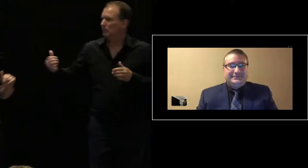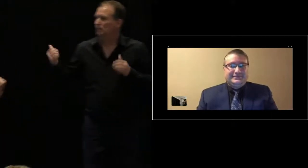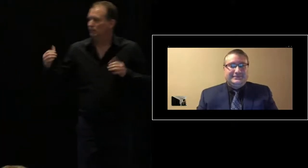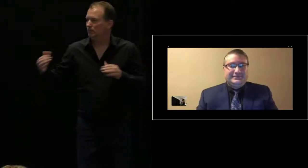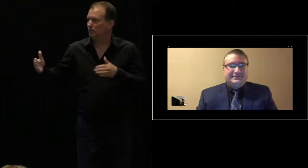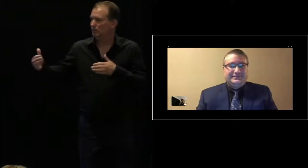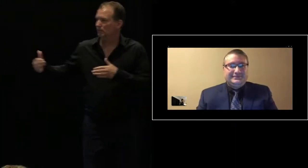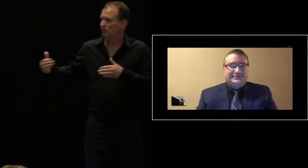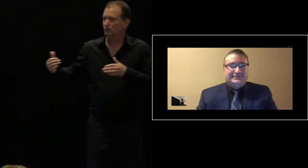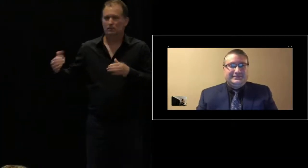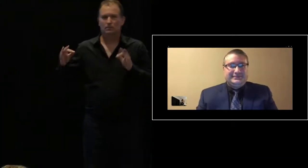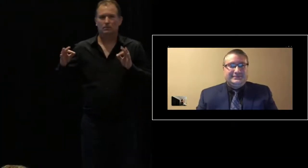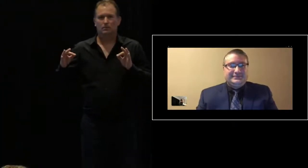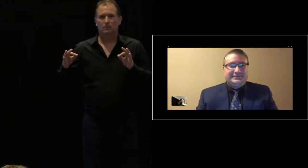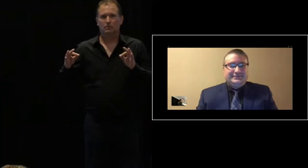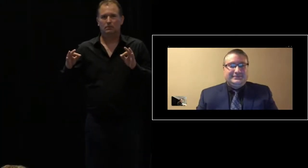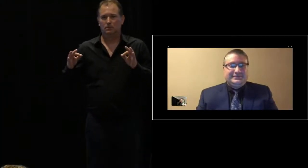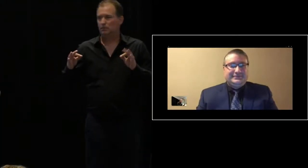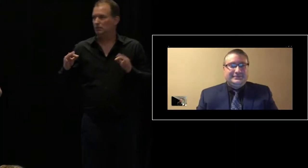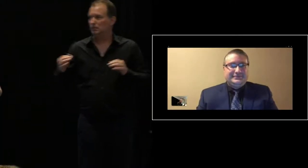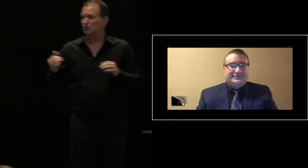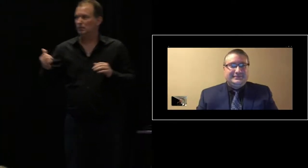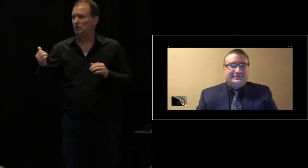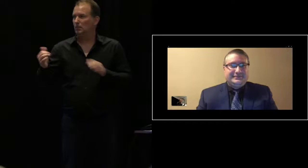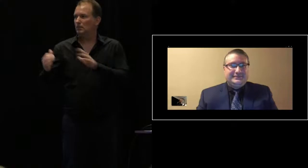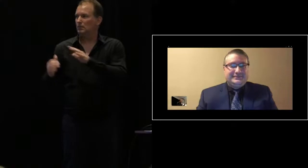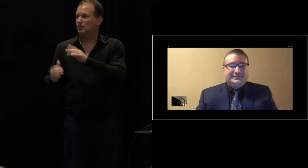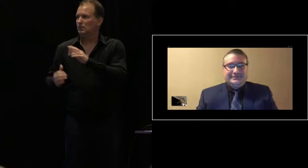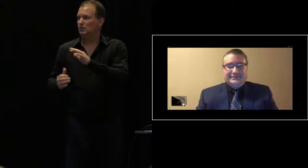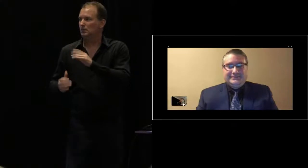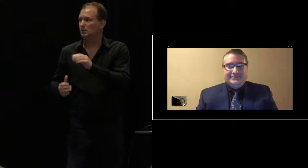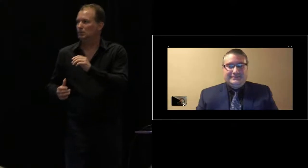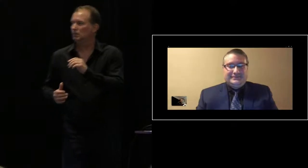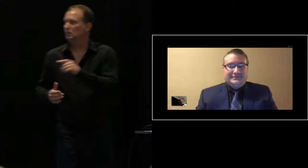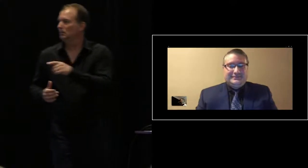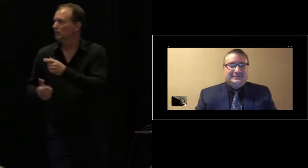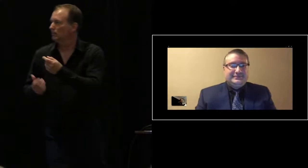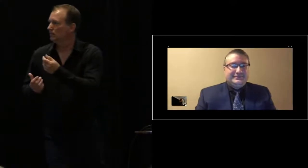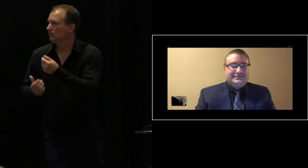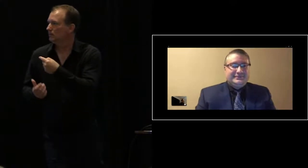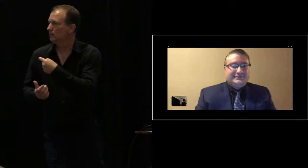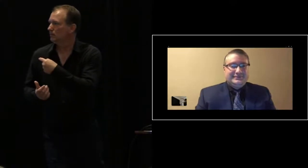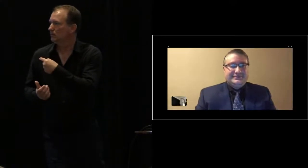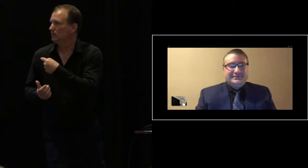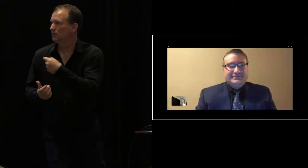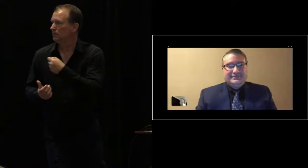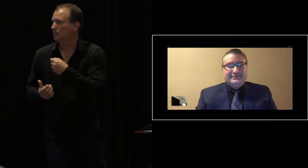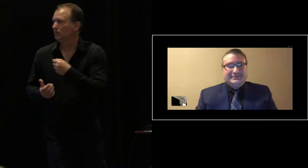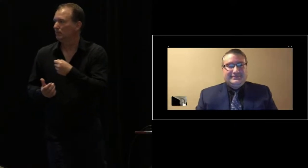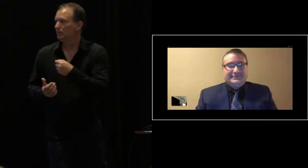maybe you, Drasana, you can move a little bit back. Are we better for the interpreter? No, we need you to move back a little.